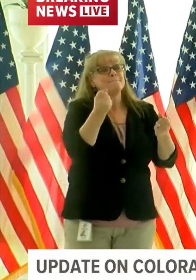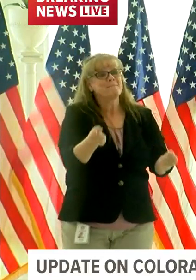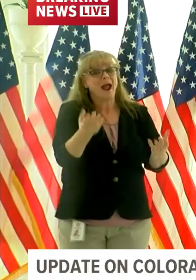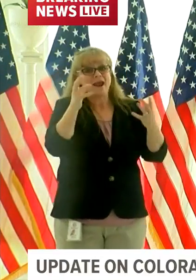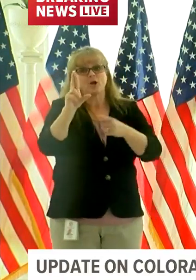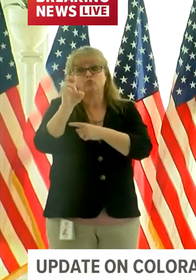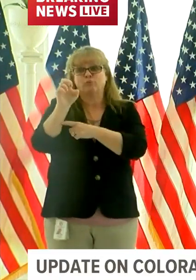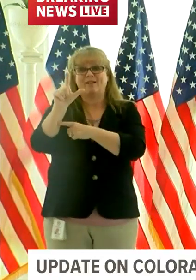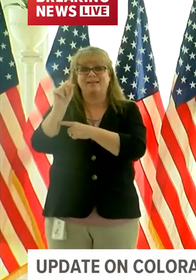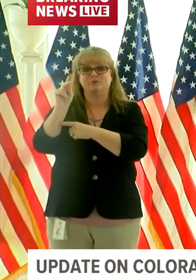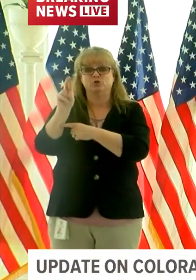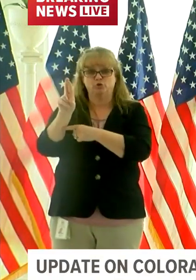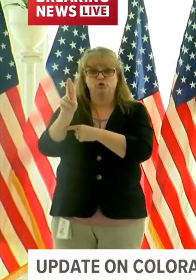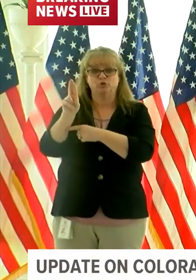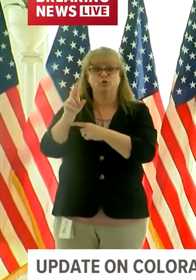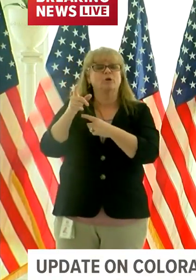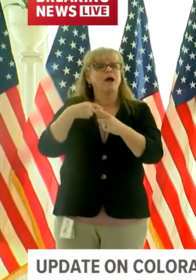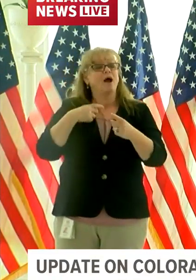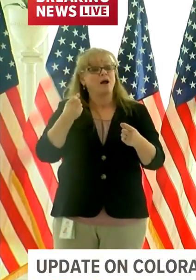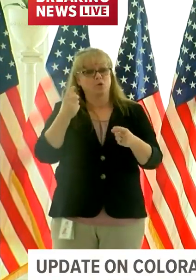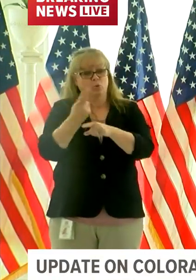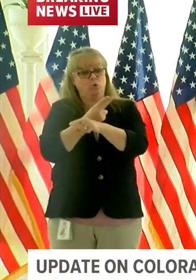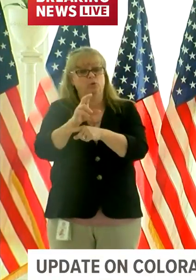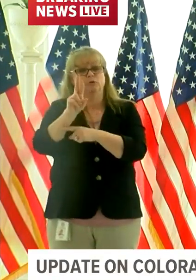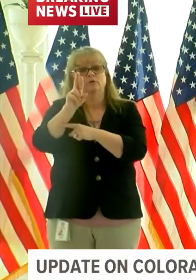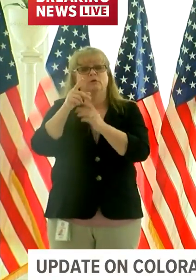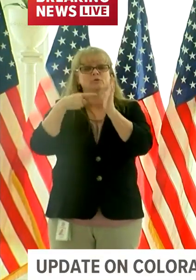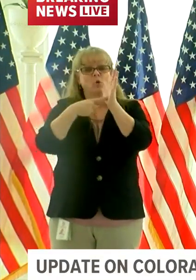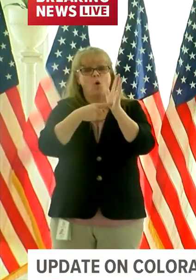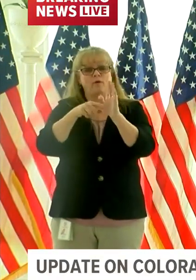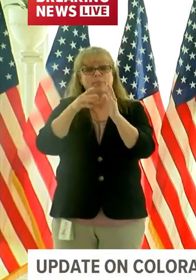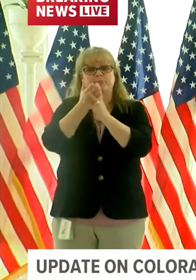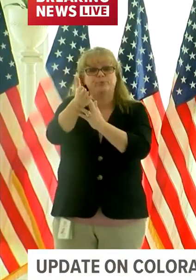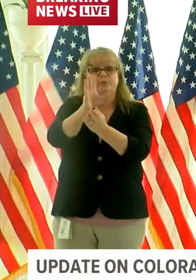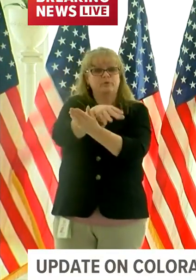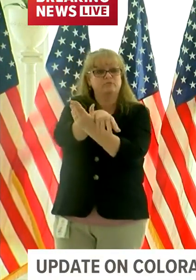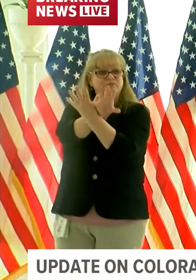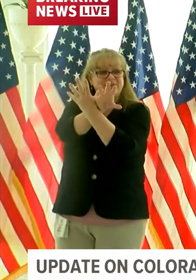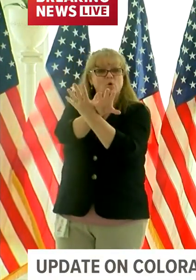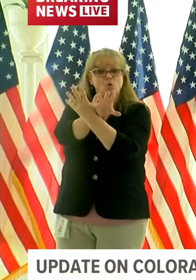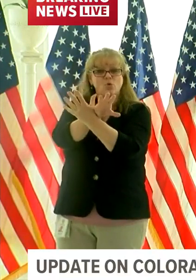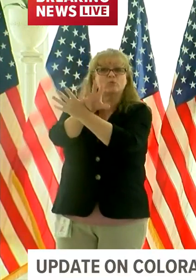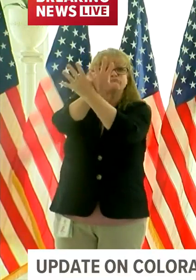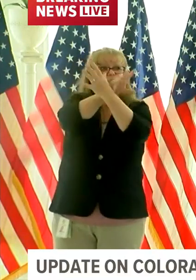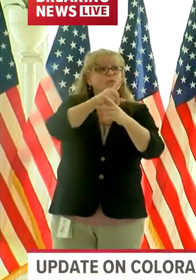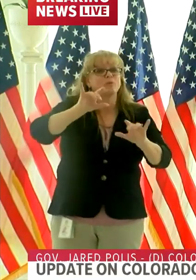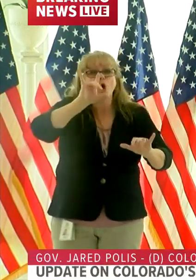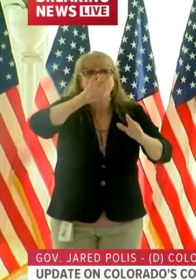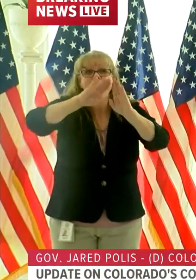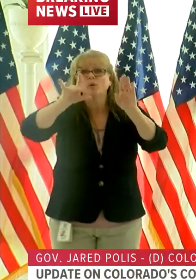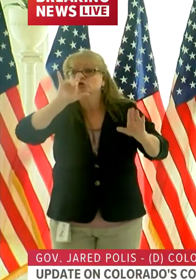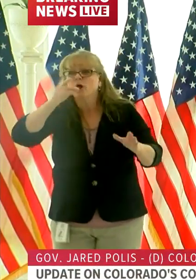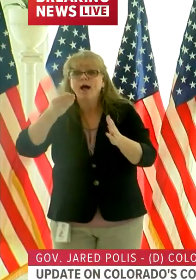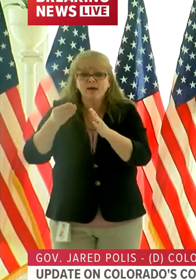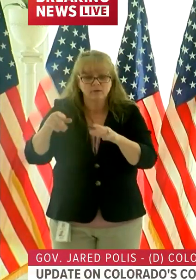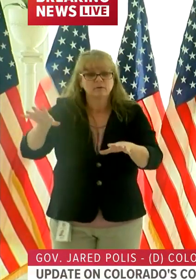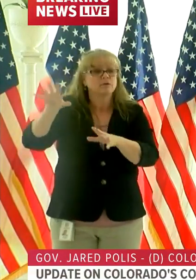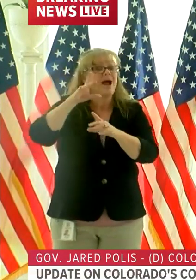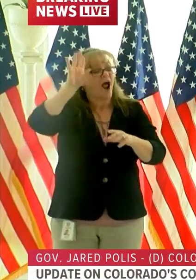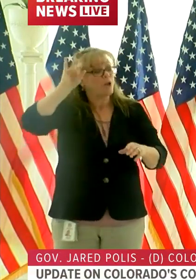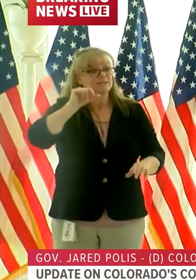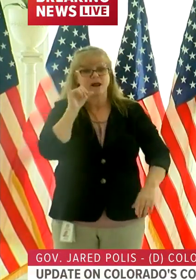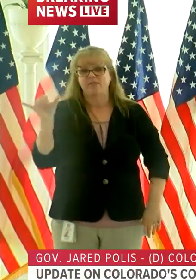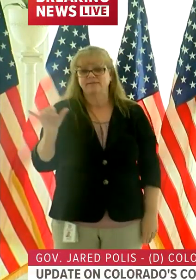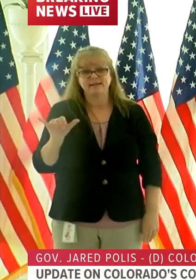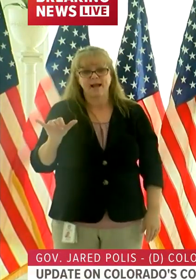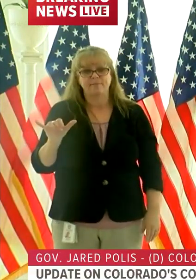thing. There should be a way that people can engage in those kinds of activities. But the more we are staying isolated and